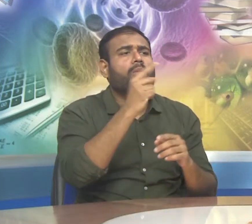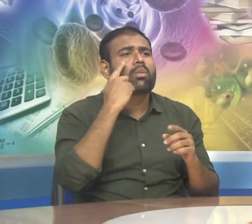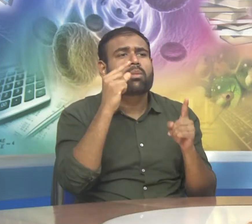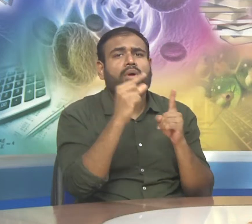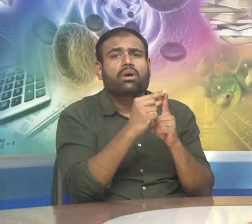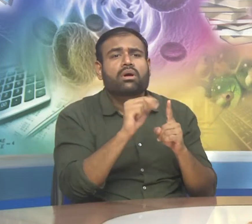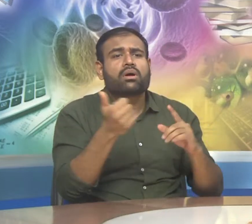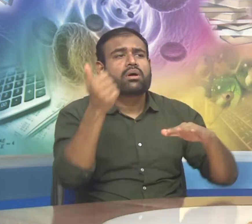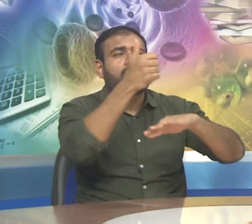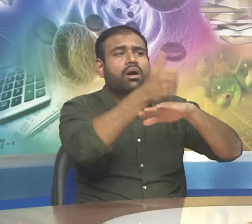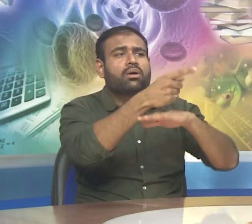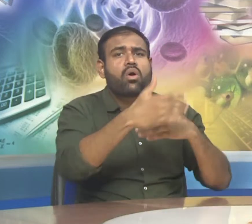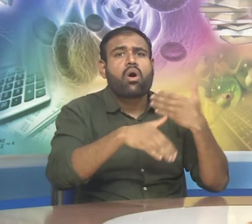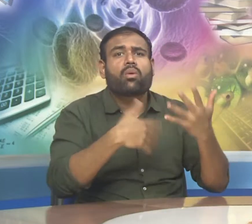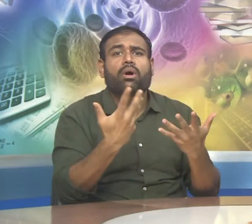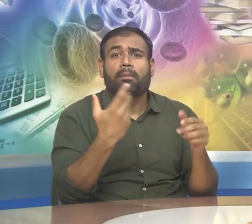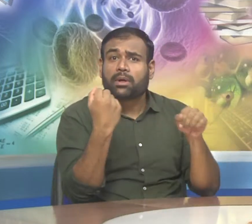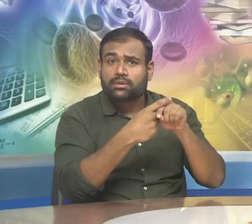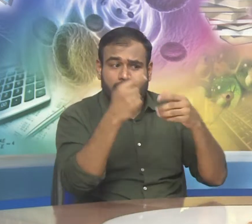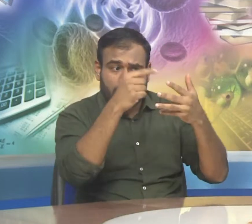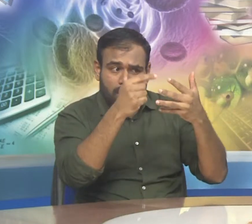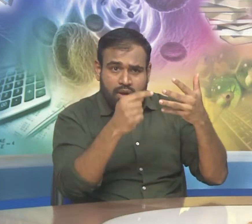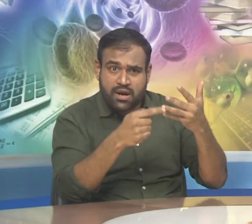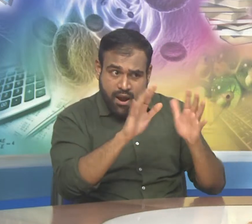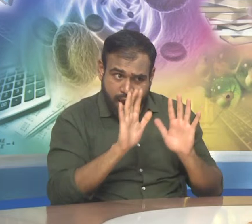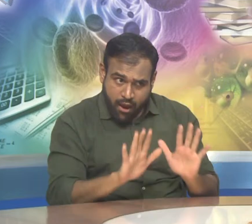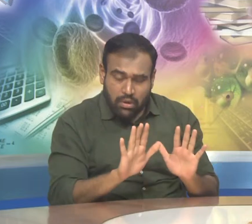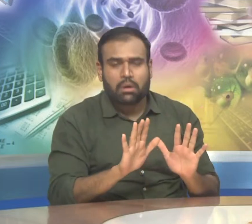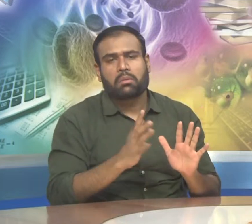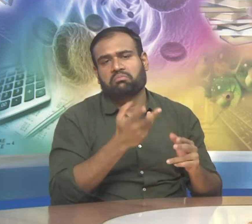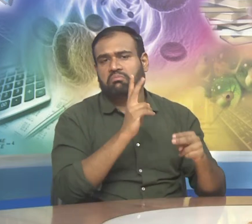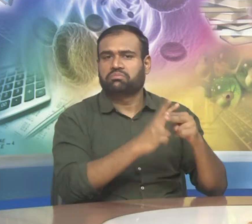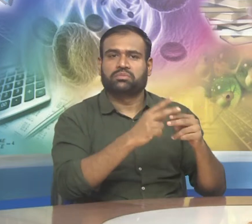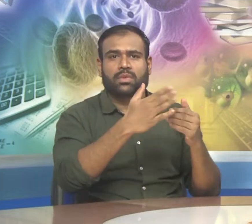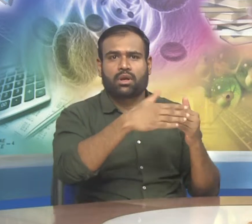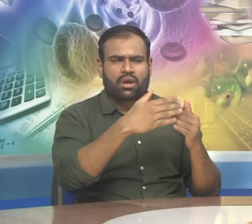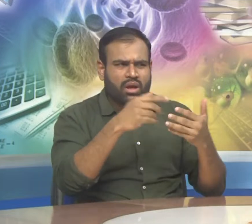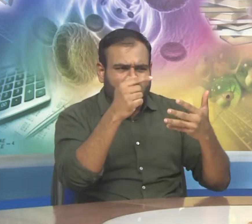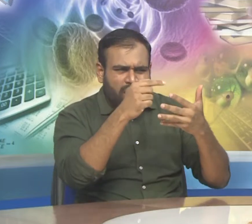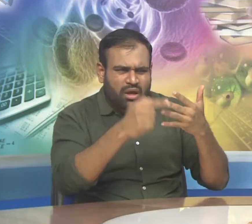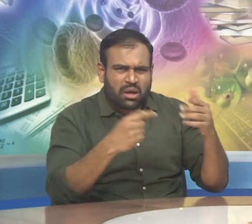what authority she or he holds the office.